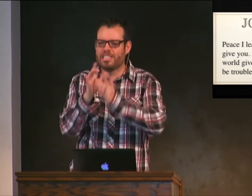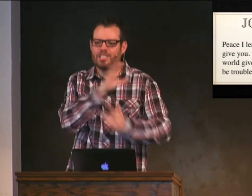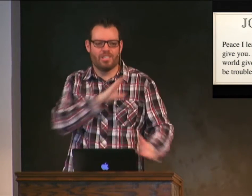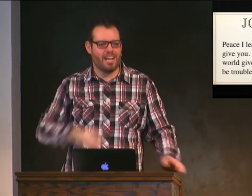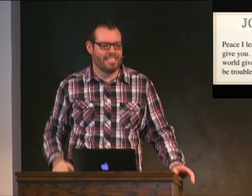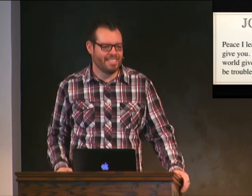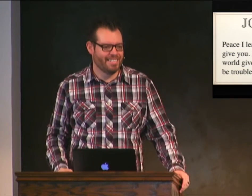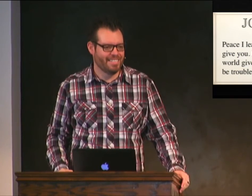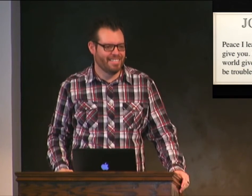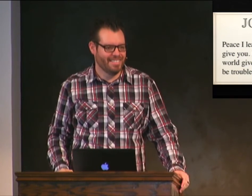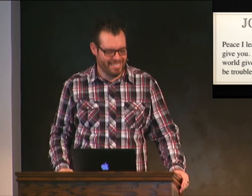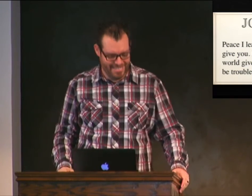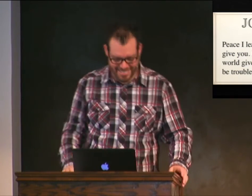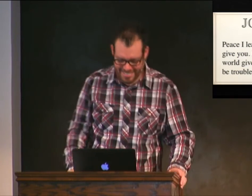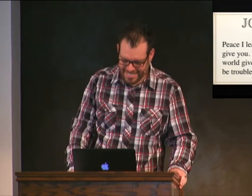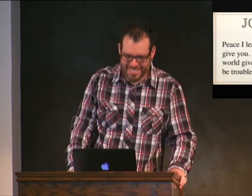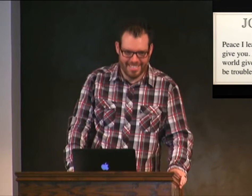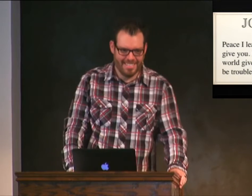Because of Jesus Christ.